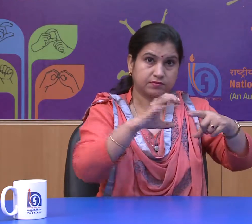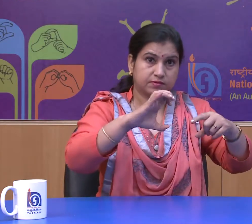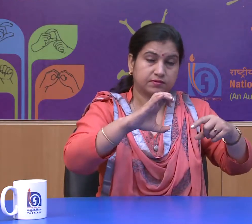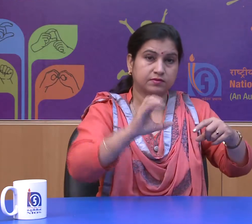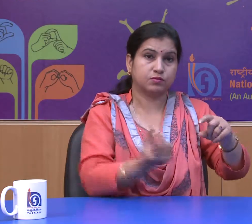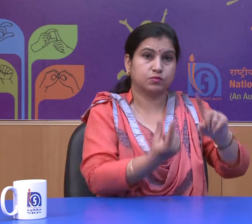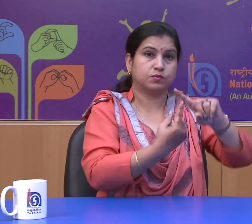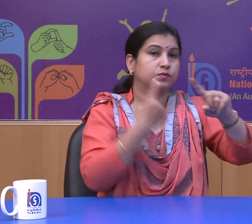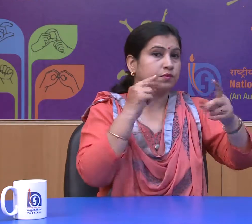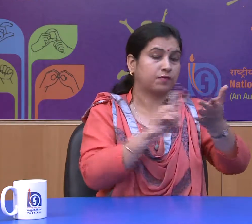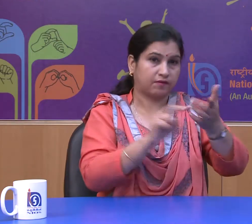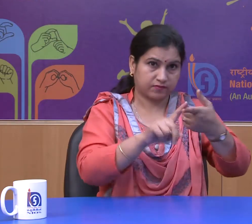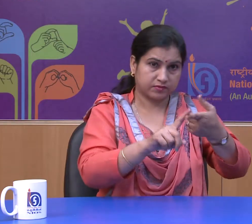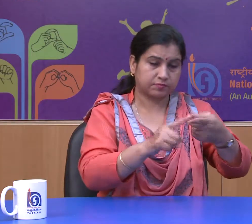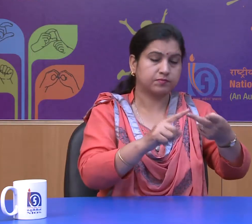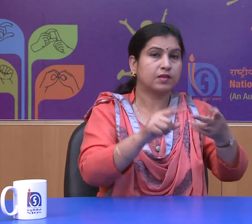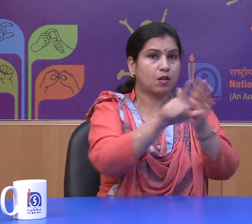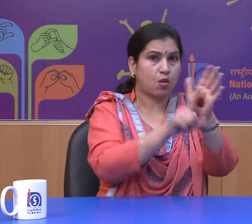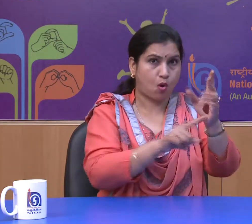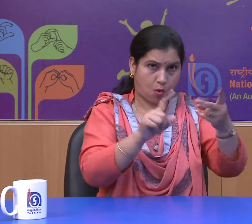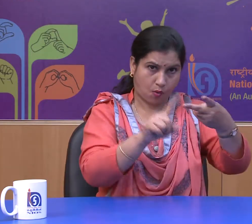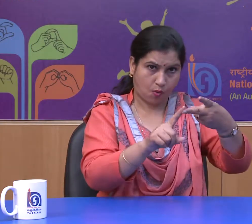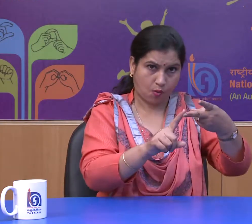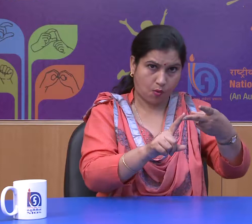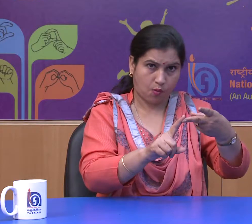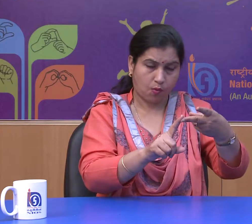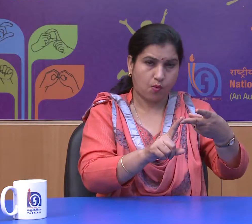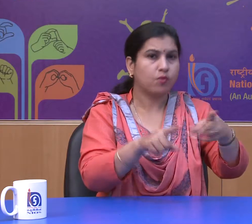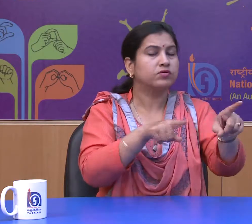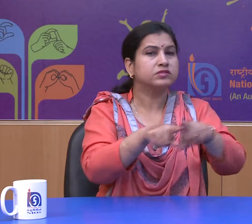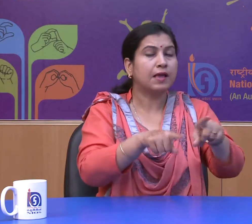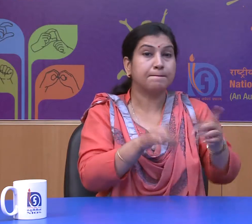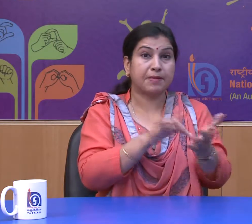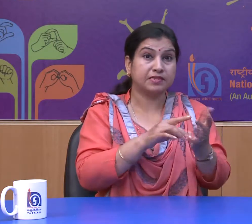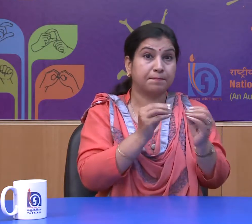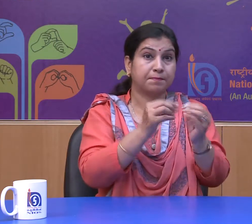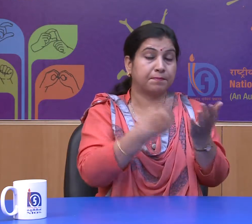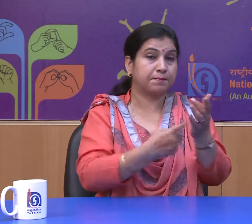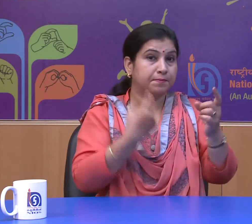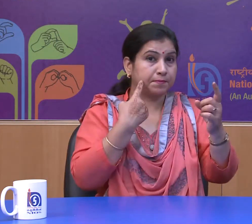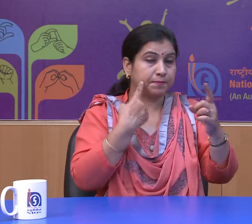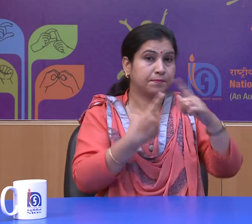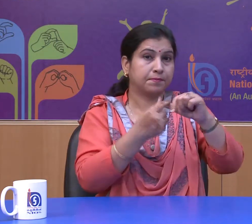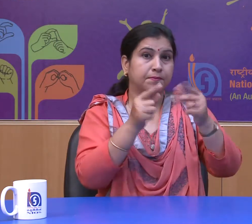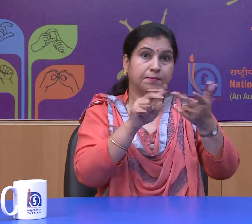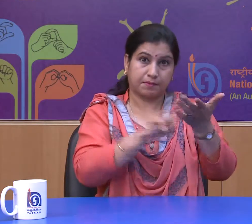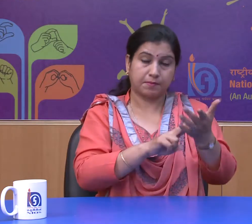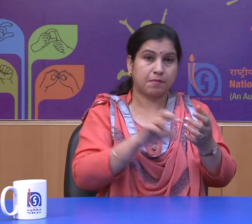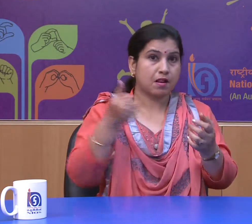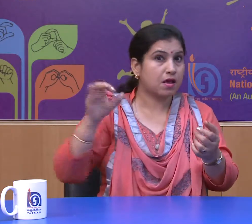and the legislature, like in Britain, which has parliamentary